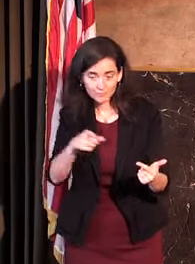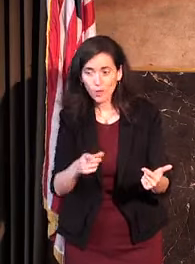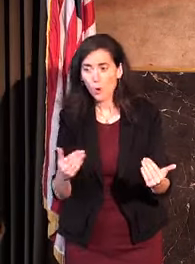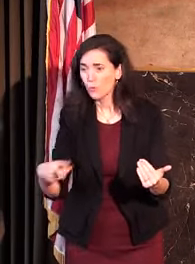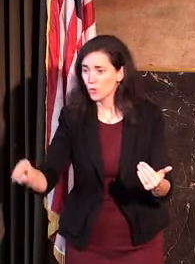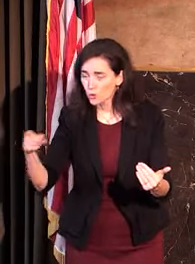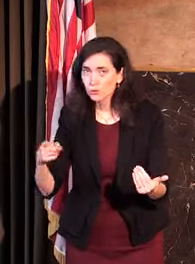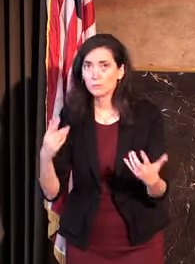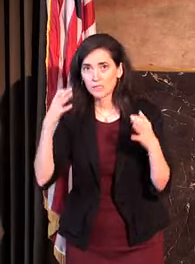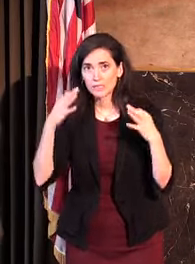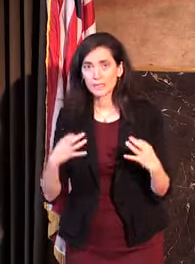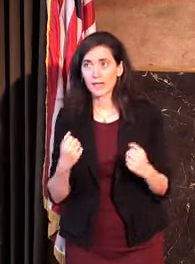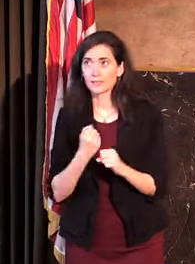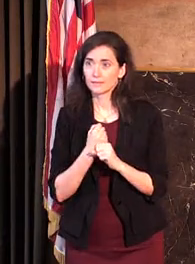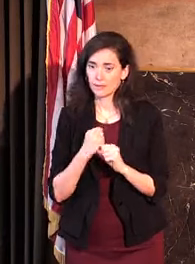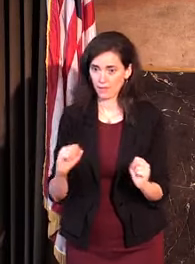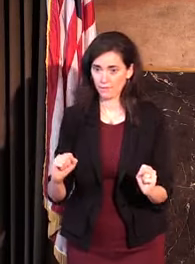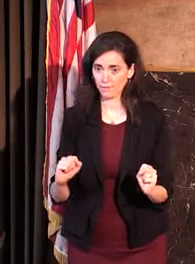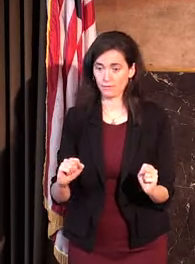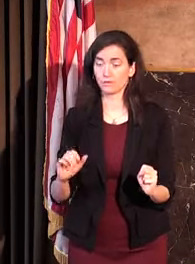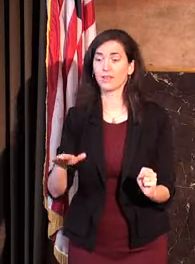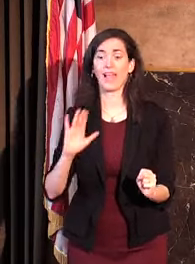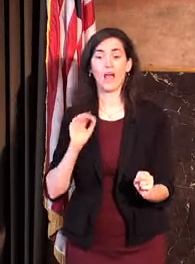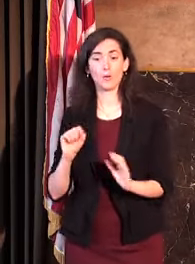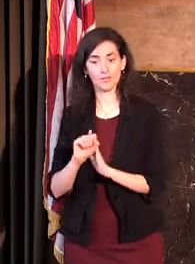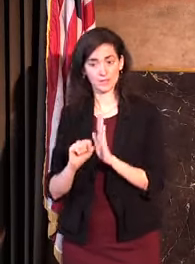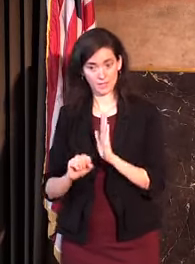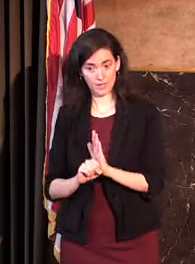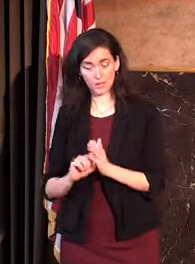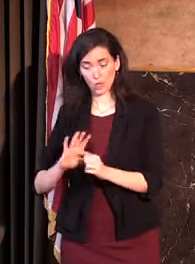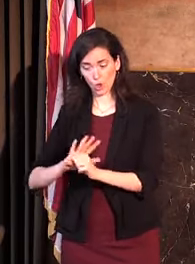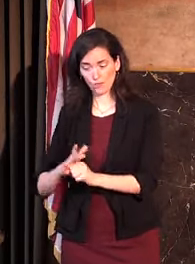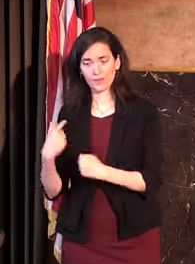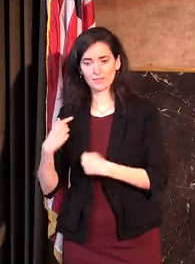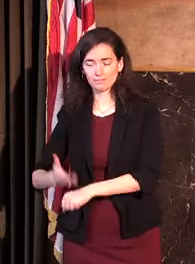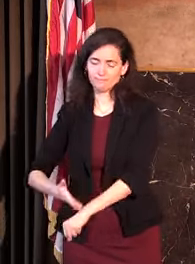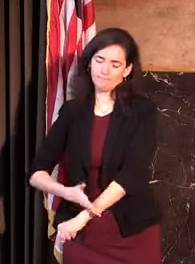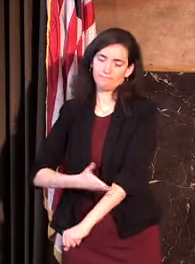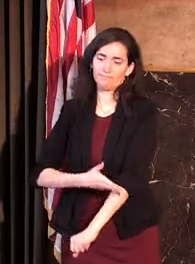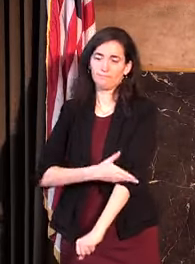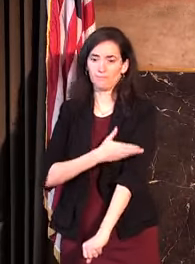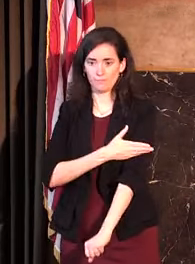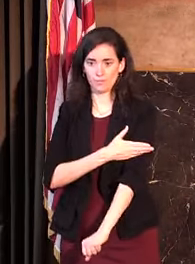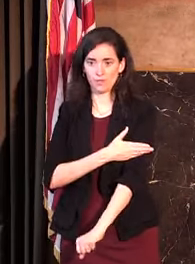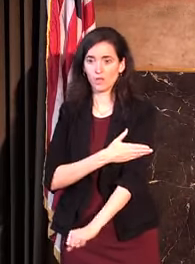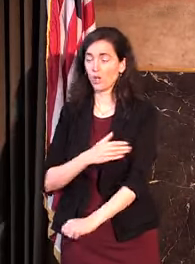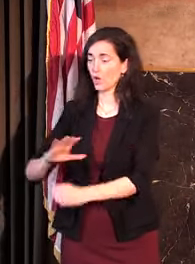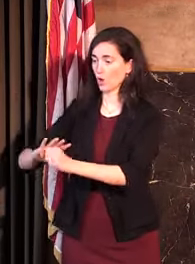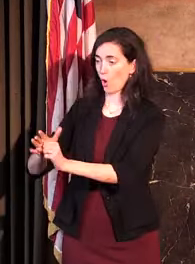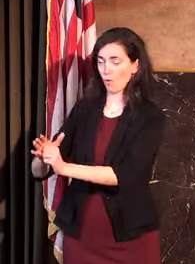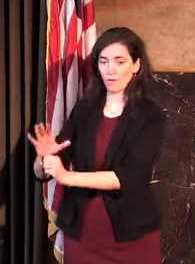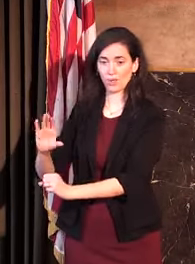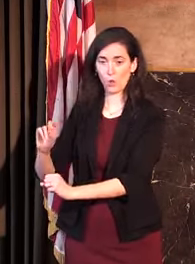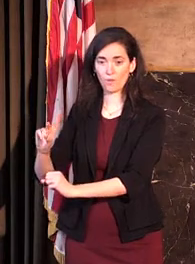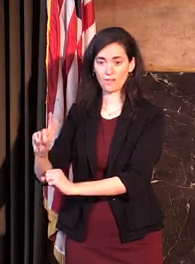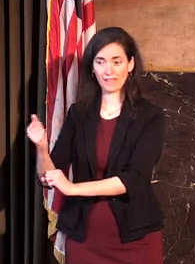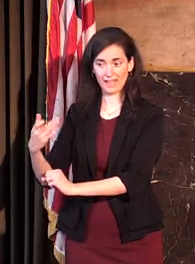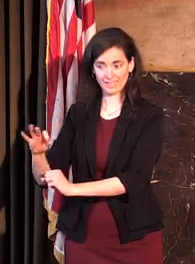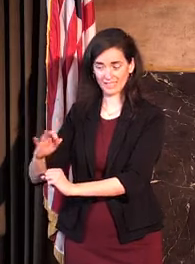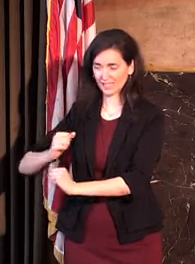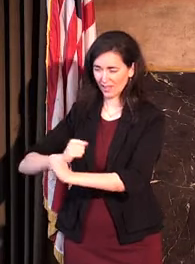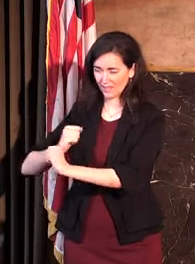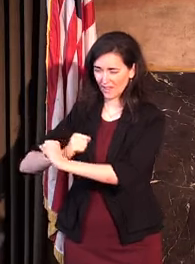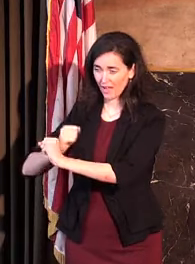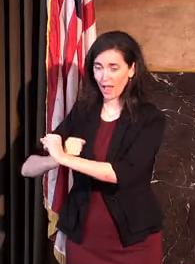As a state, we've made tremendous progress with COVID-19 and the fight against COVID-19. And we don't want to let our guard